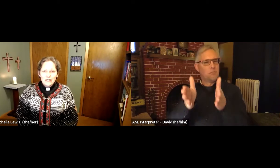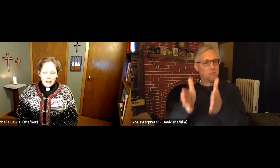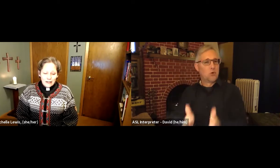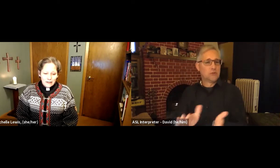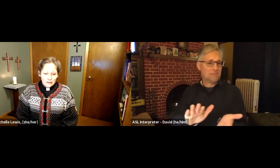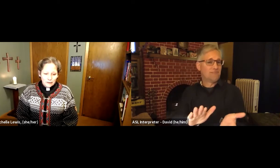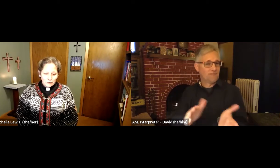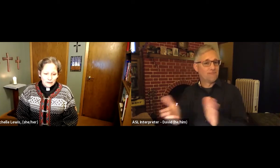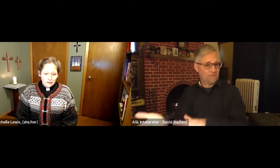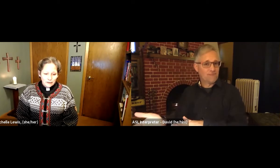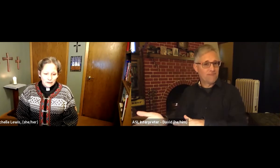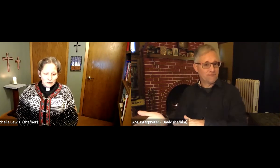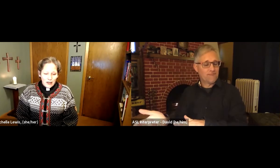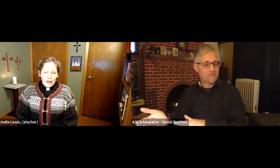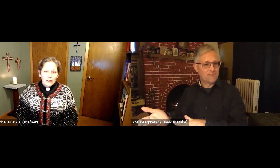Instead,